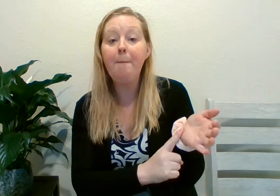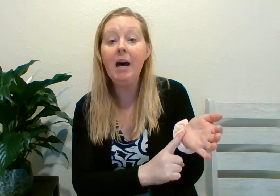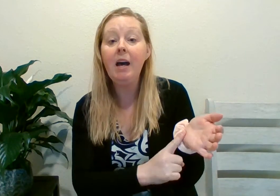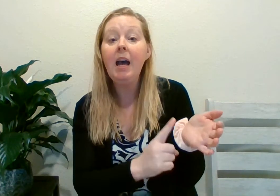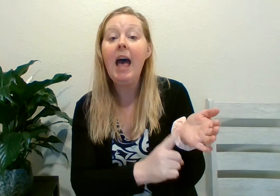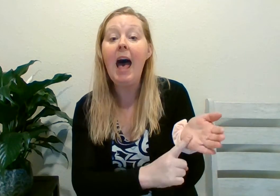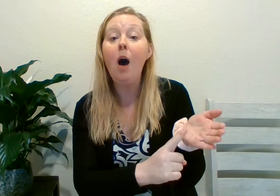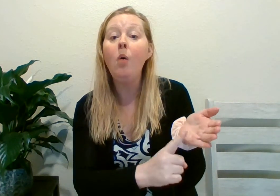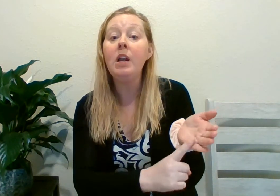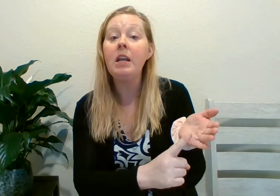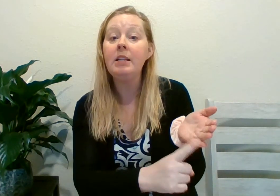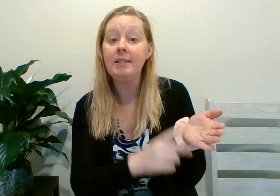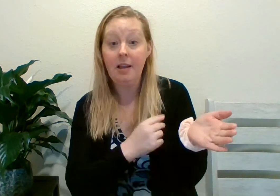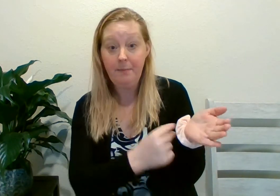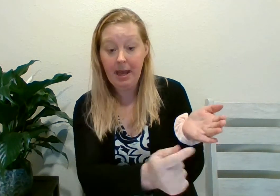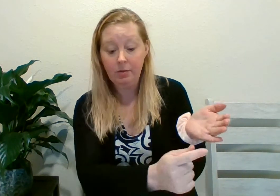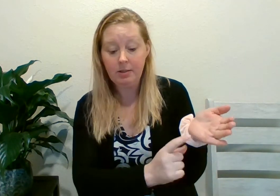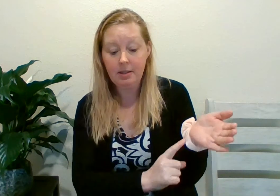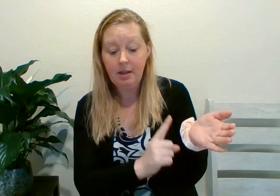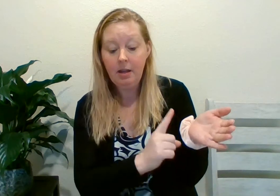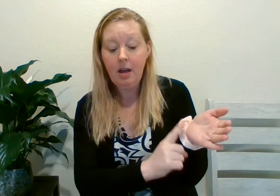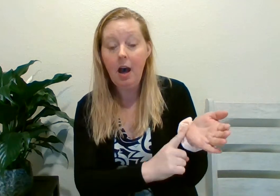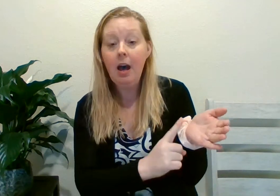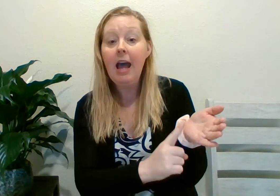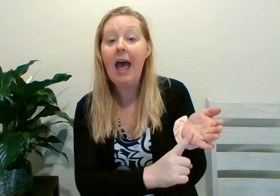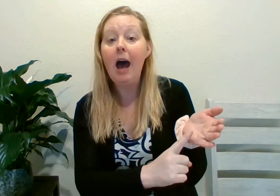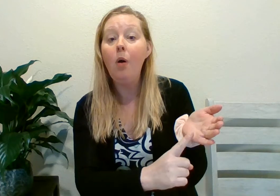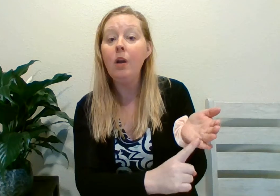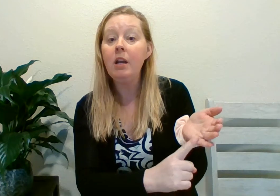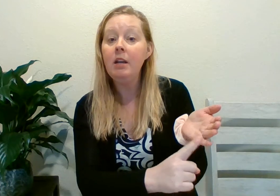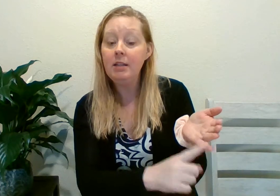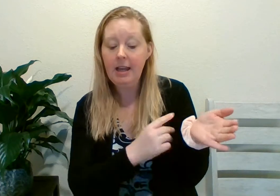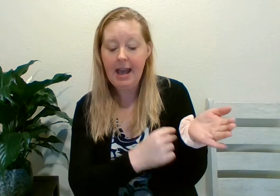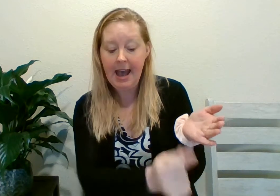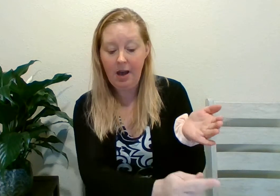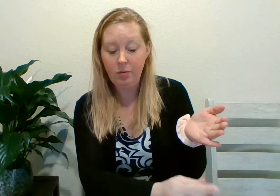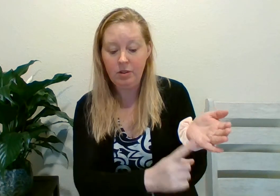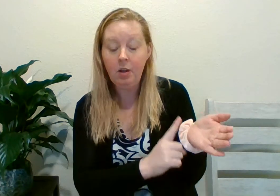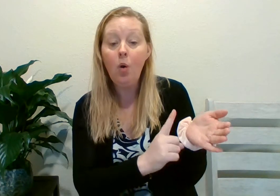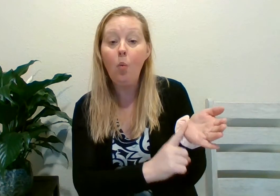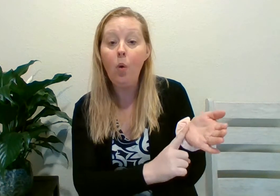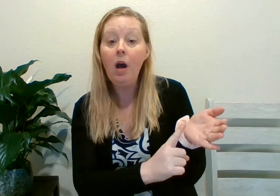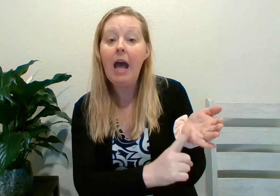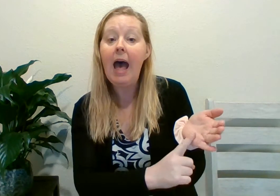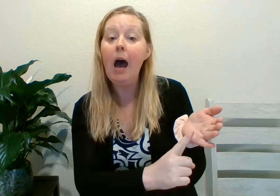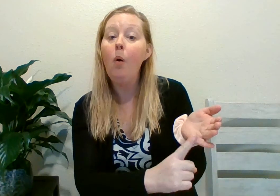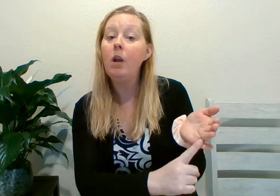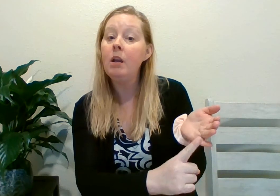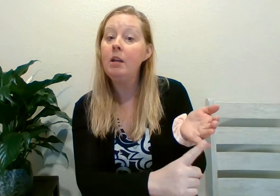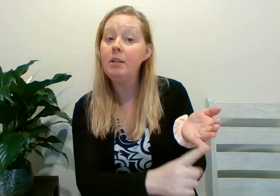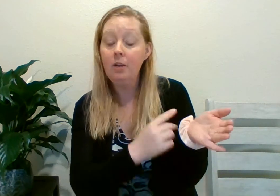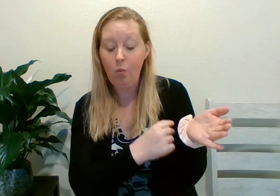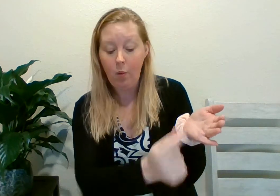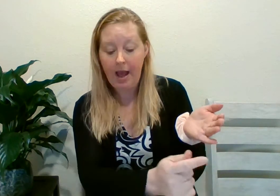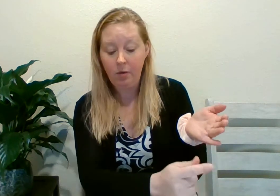Puh. Ow. Ns. Pounce. H. Ow. Nd. Hound. W. Ow. Nd. Wound.